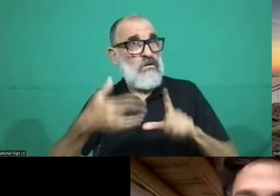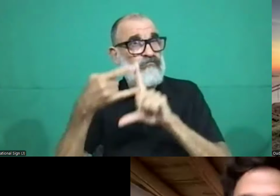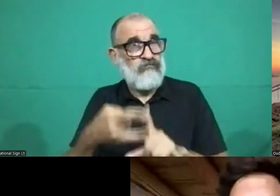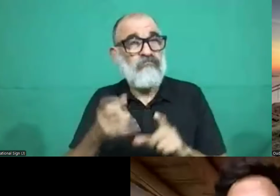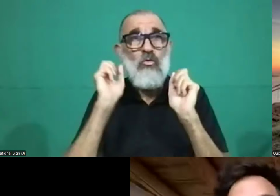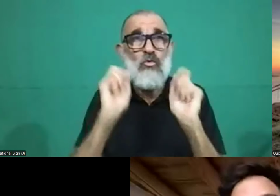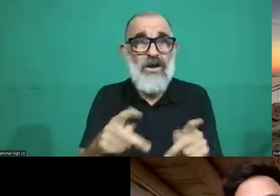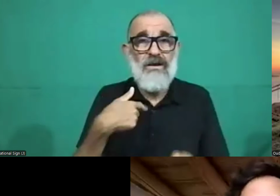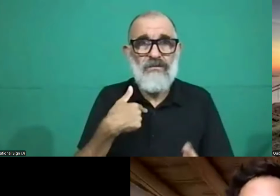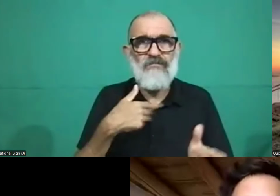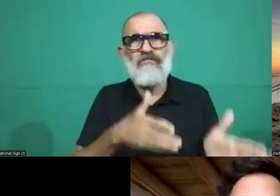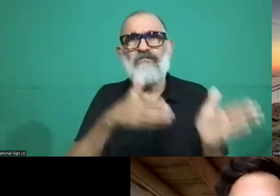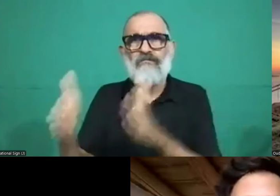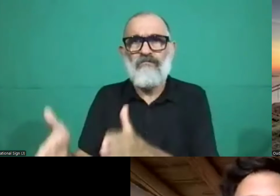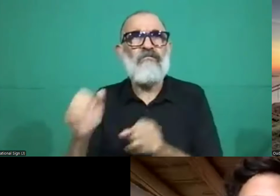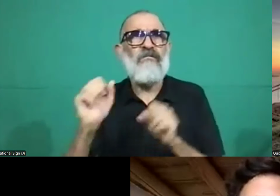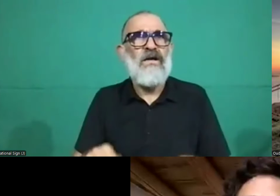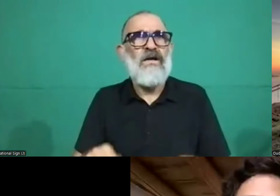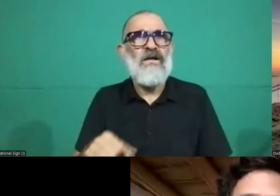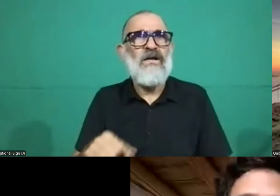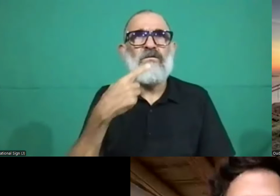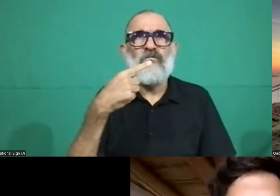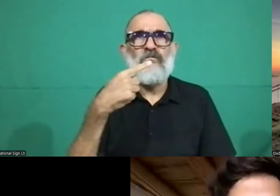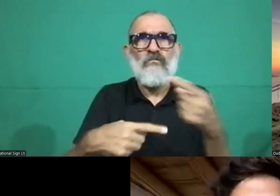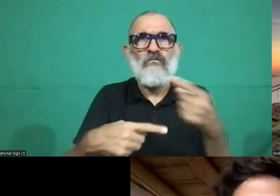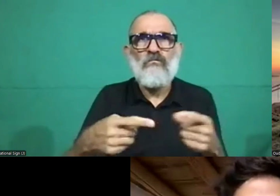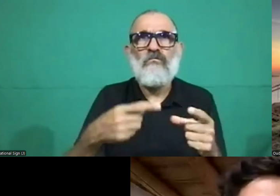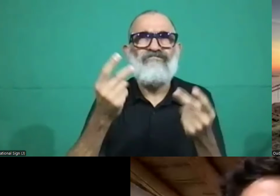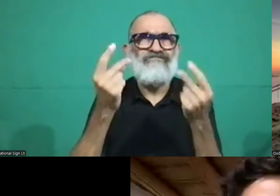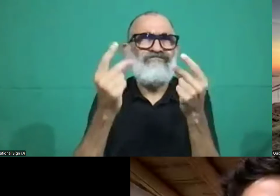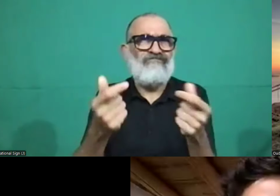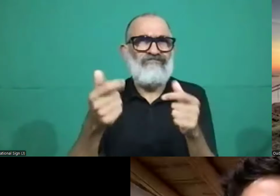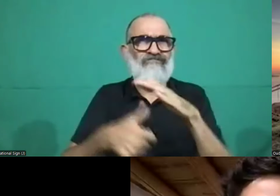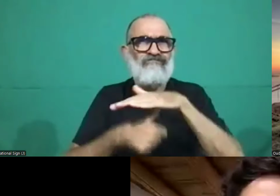group chat, in the meeting chat, in case anyone would like to access it.